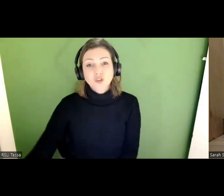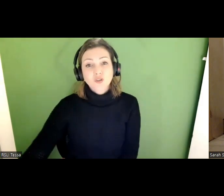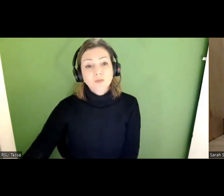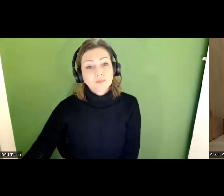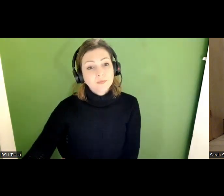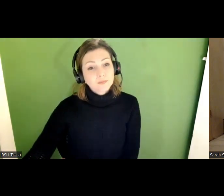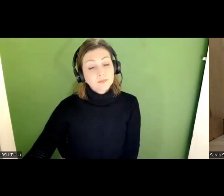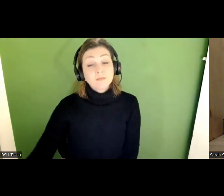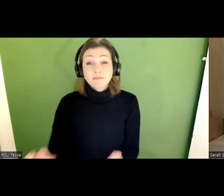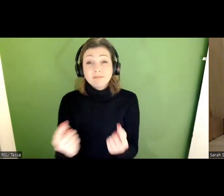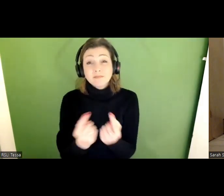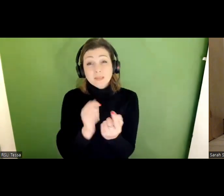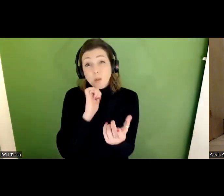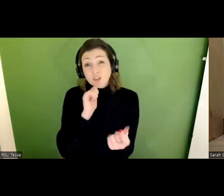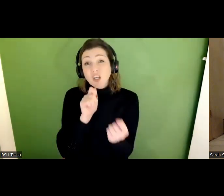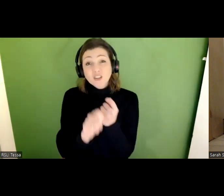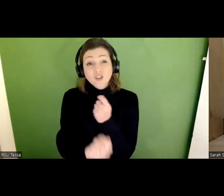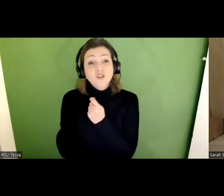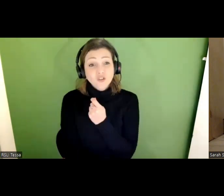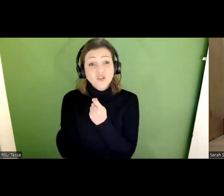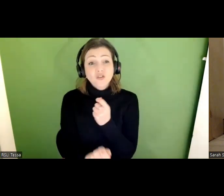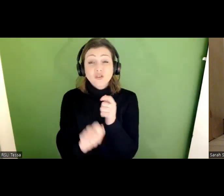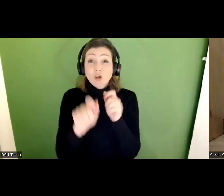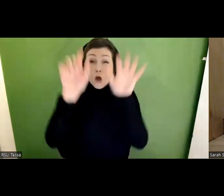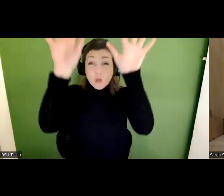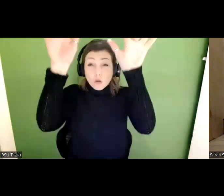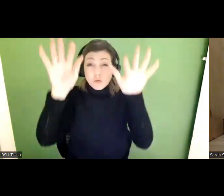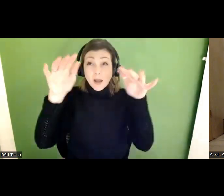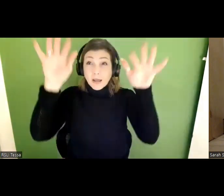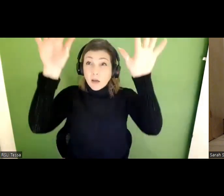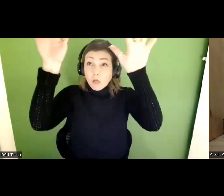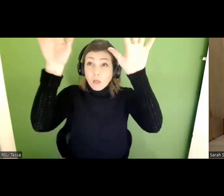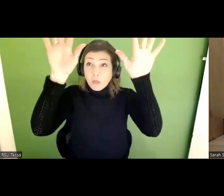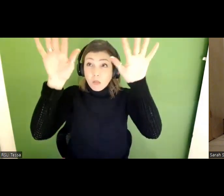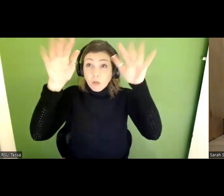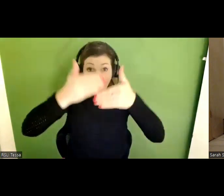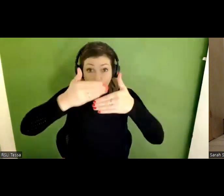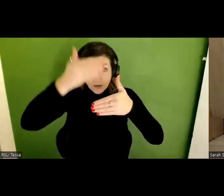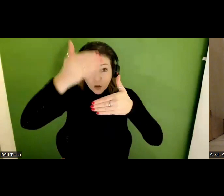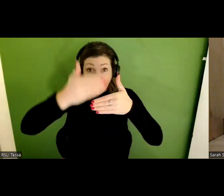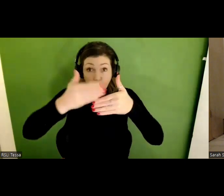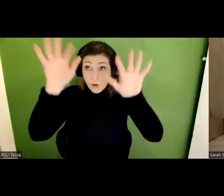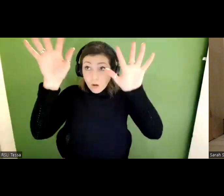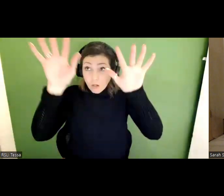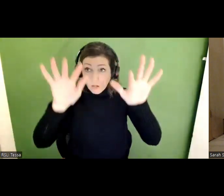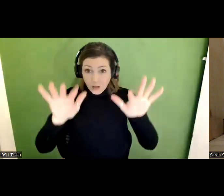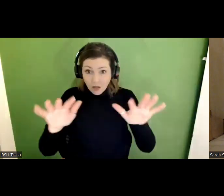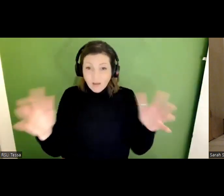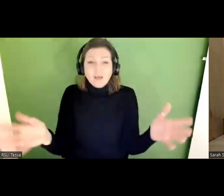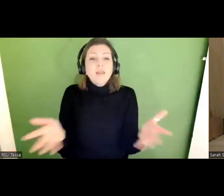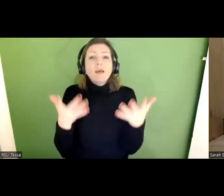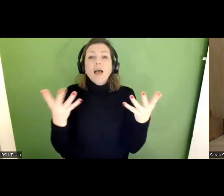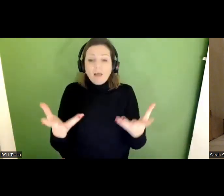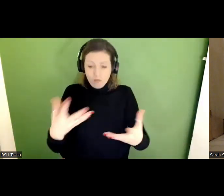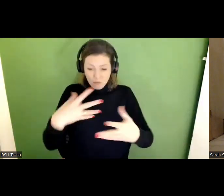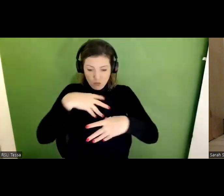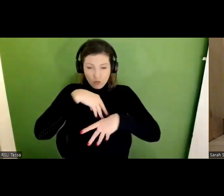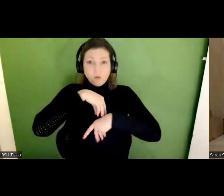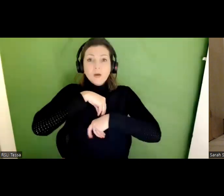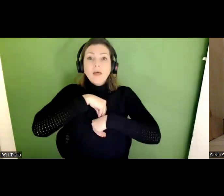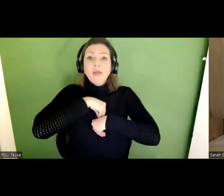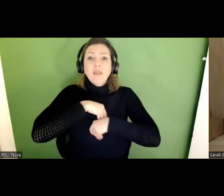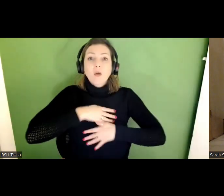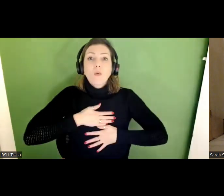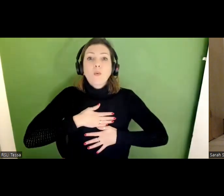Things will change. The rain trickling down the window, the air that I breathe,